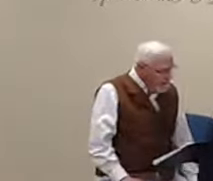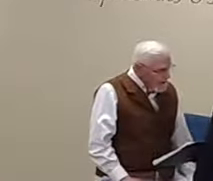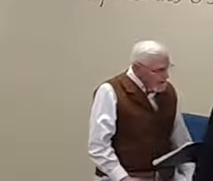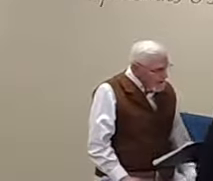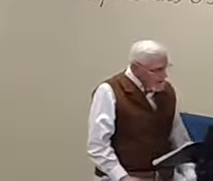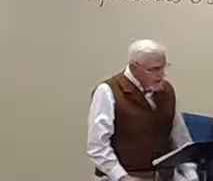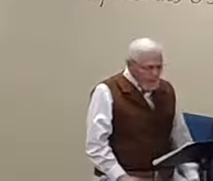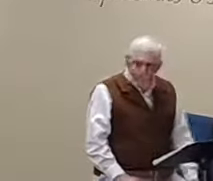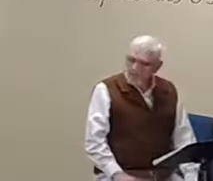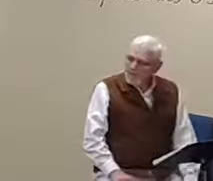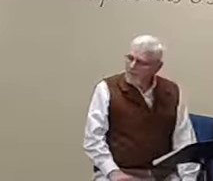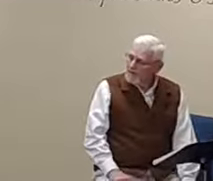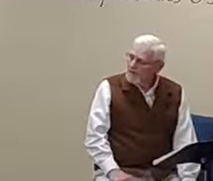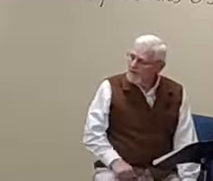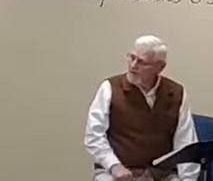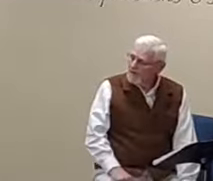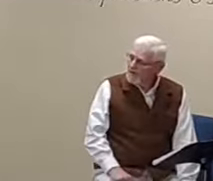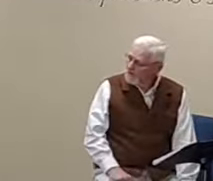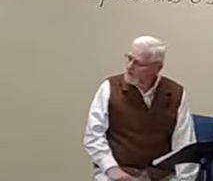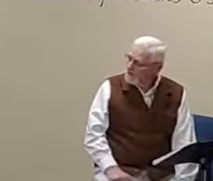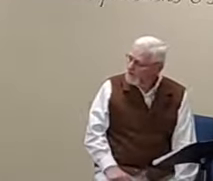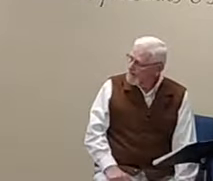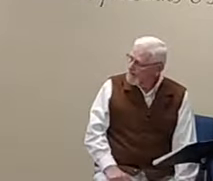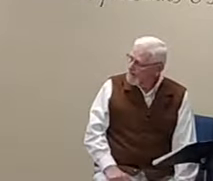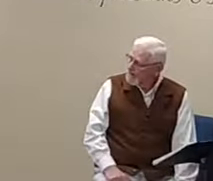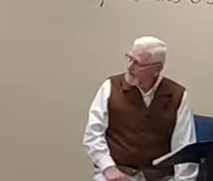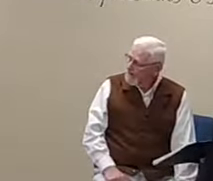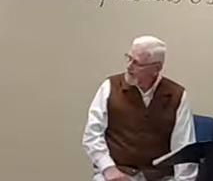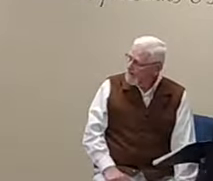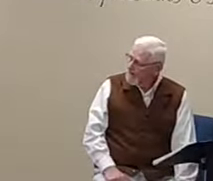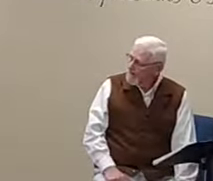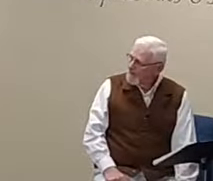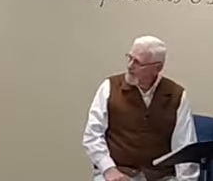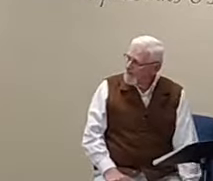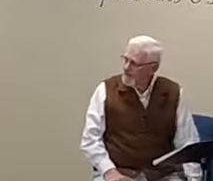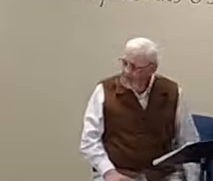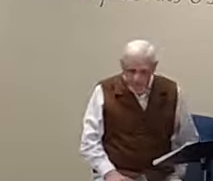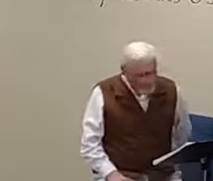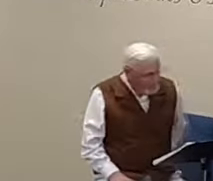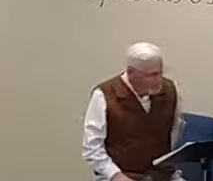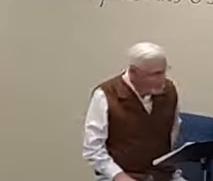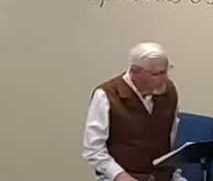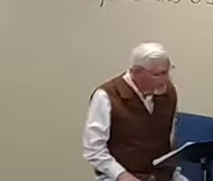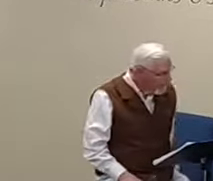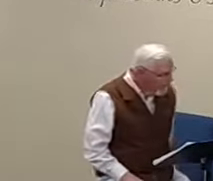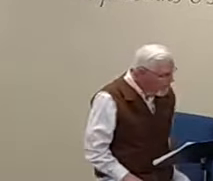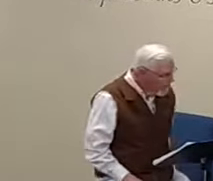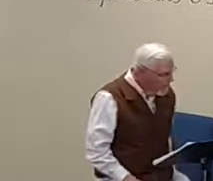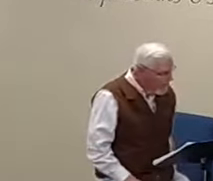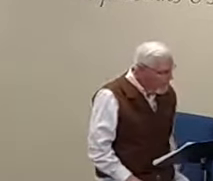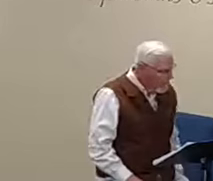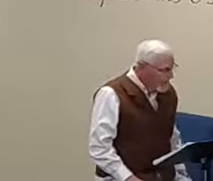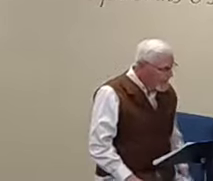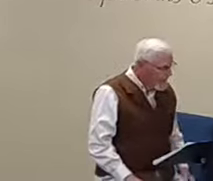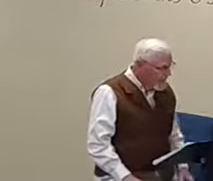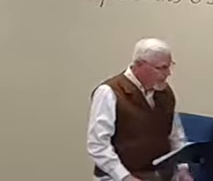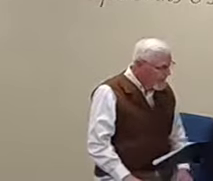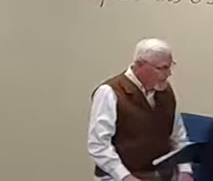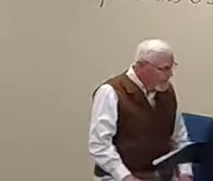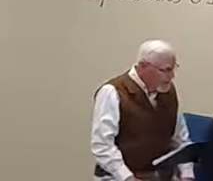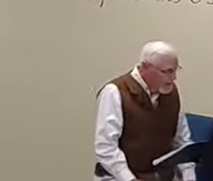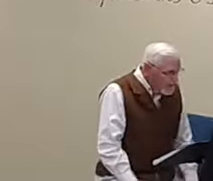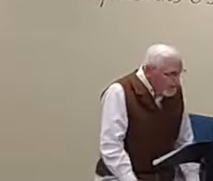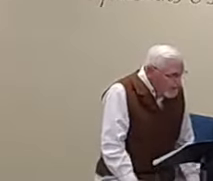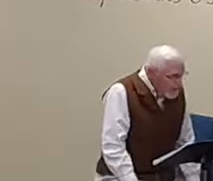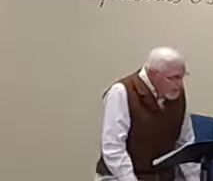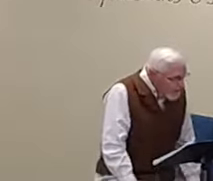Song. So I'm just gonna tell you now. We're just gonna sing the whole song. Most of you know that. But we'll sing just the first page, and we'll